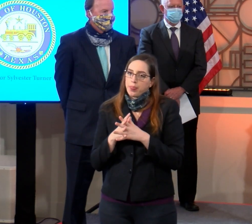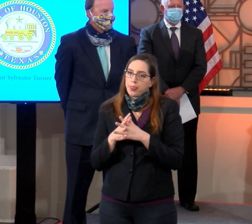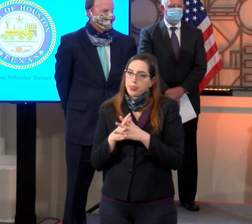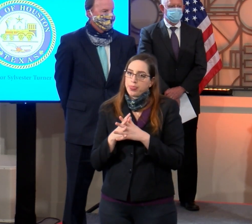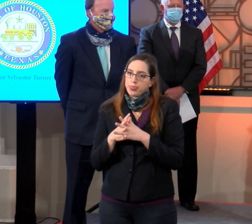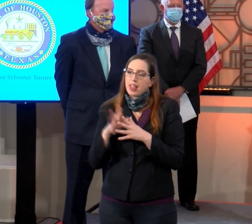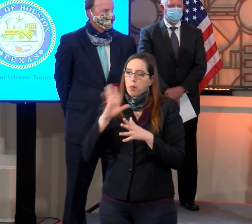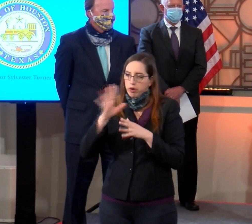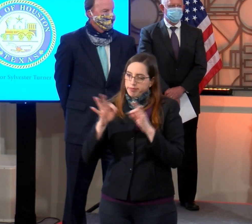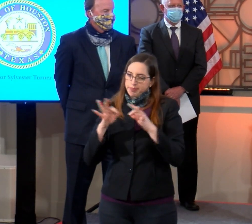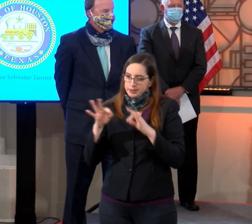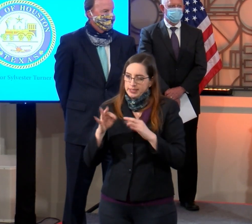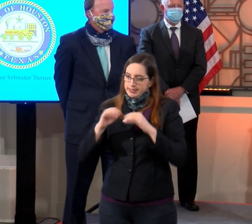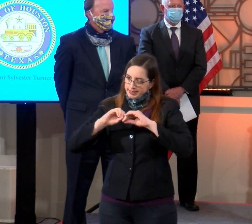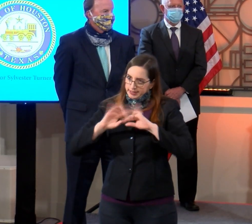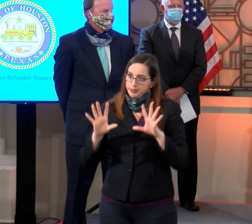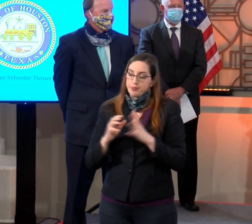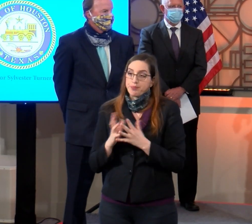than this.